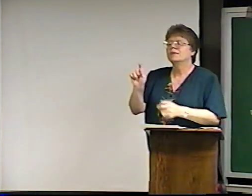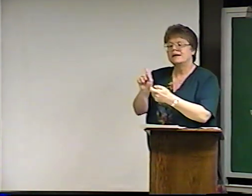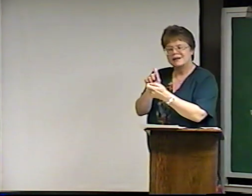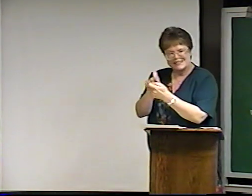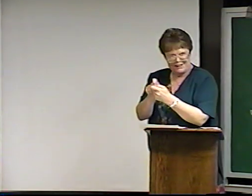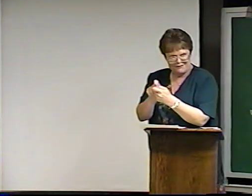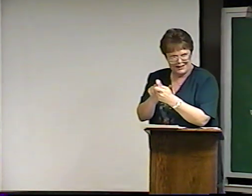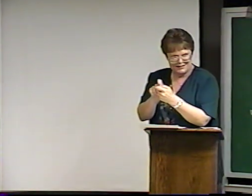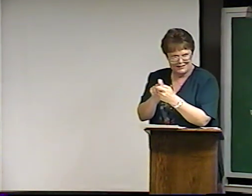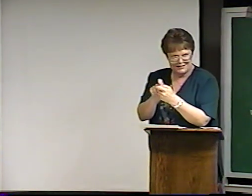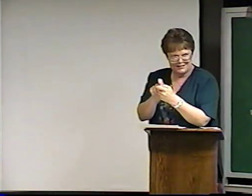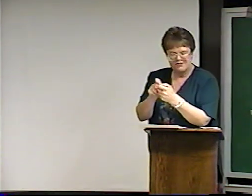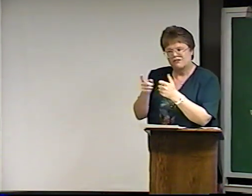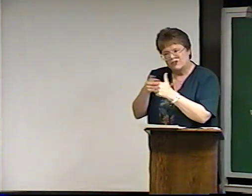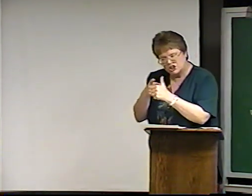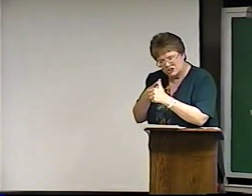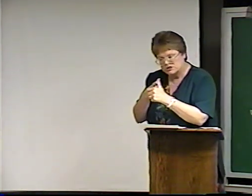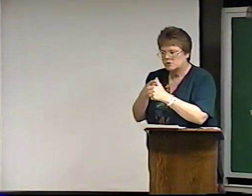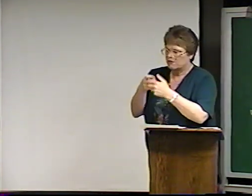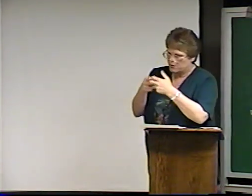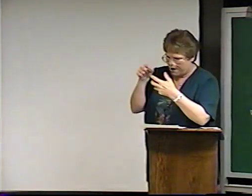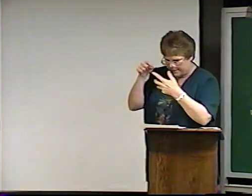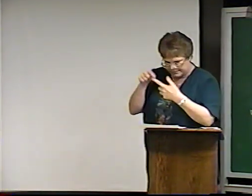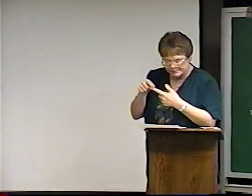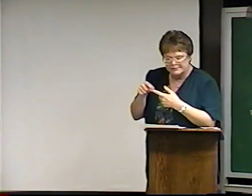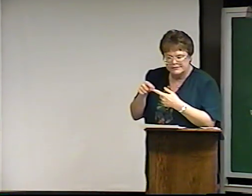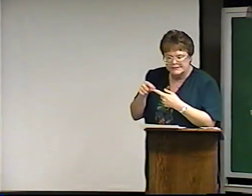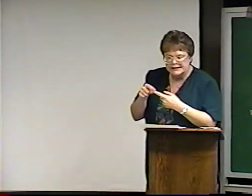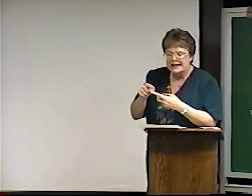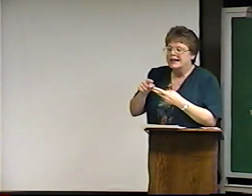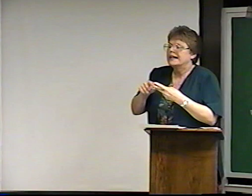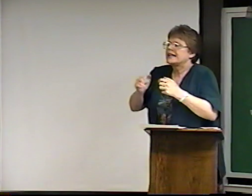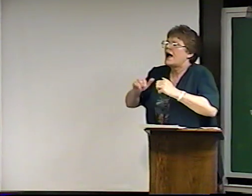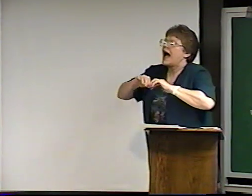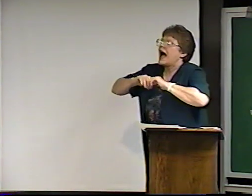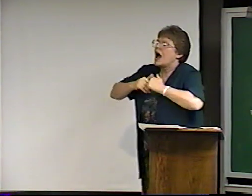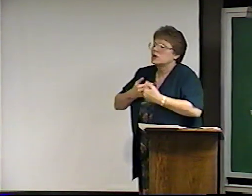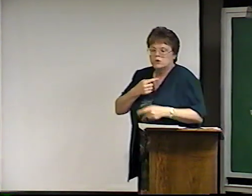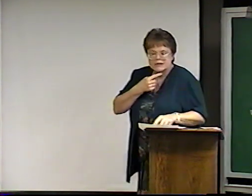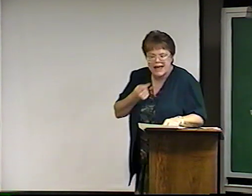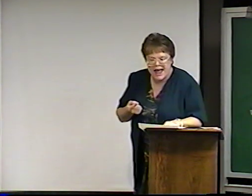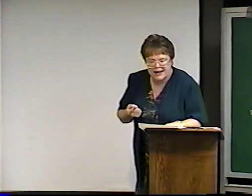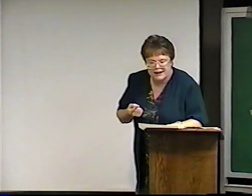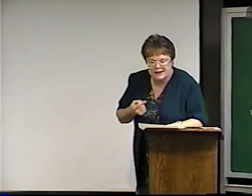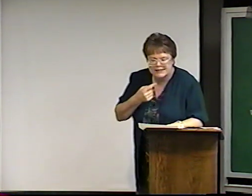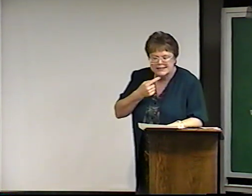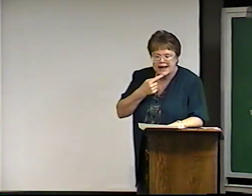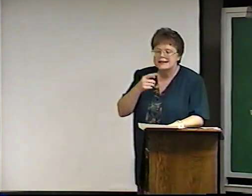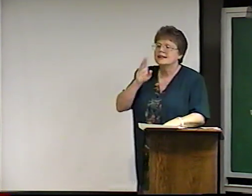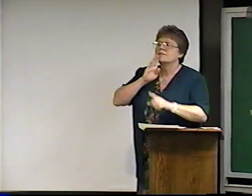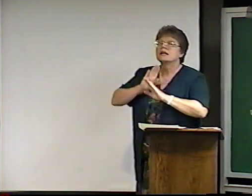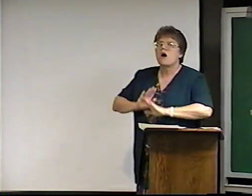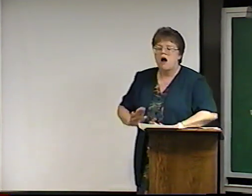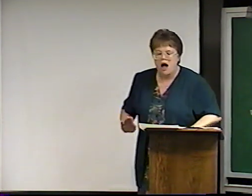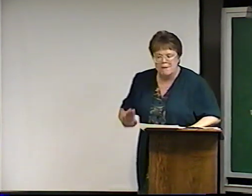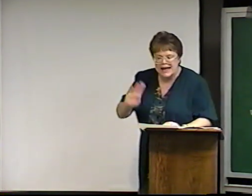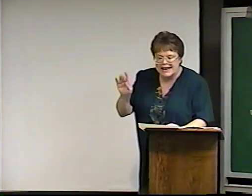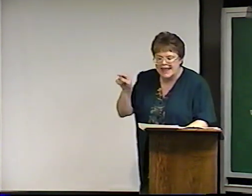be specific. First problem. Now, how you say it? Never caught.